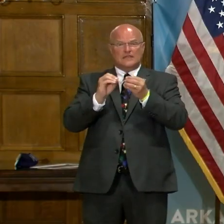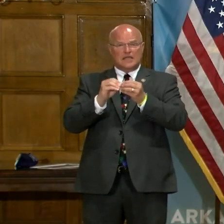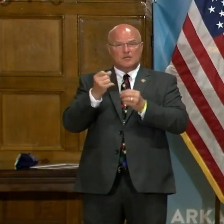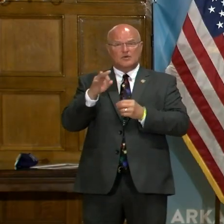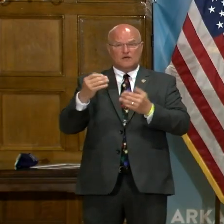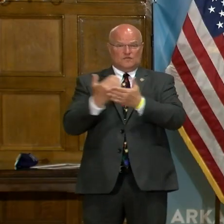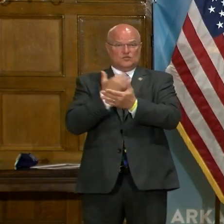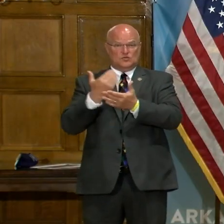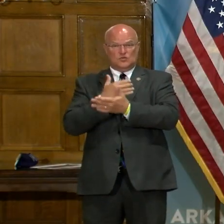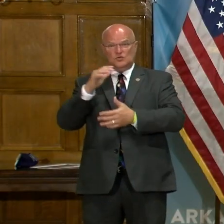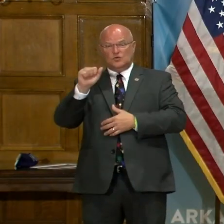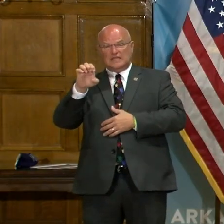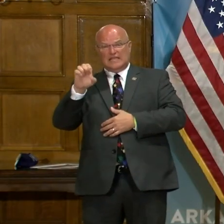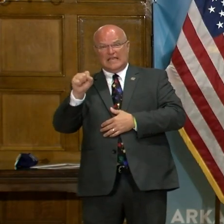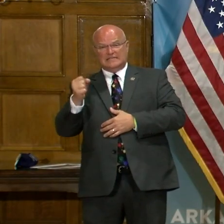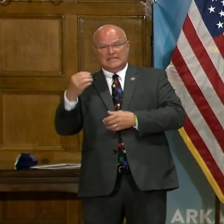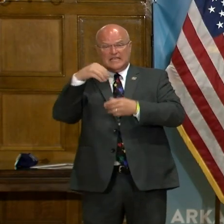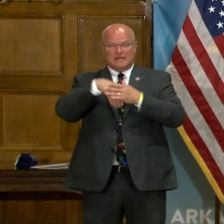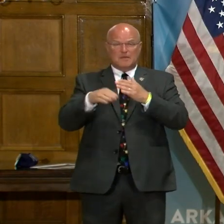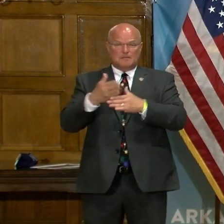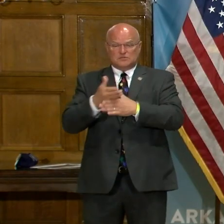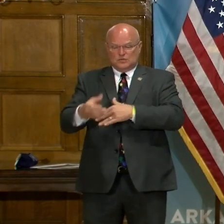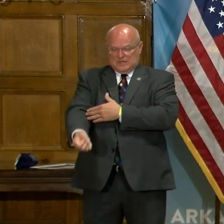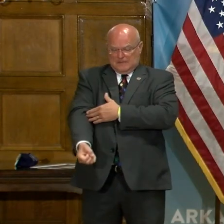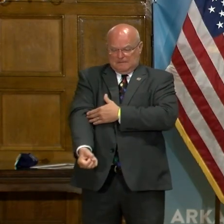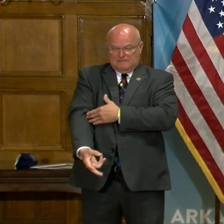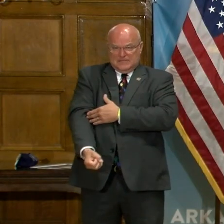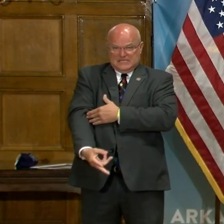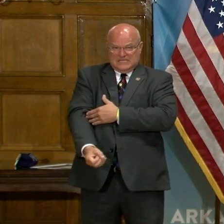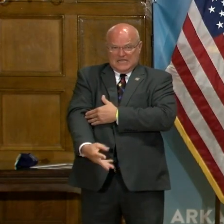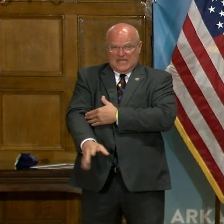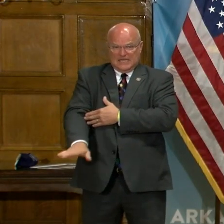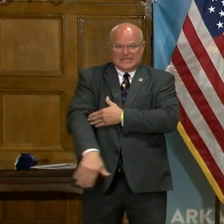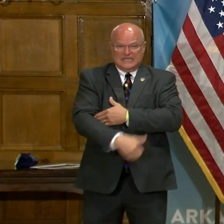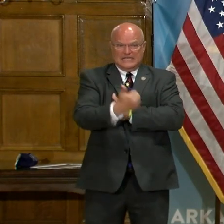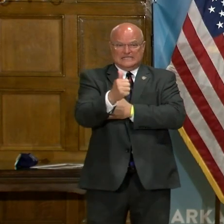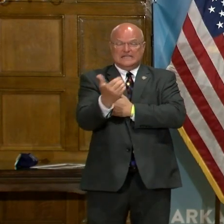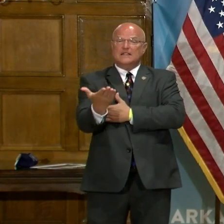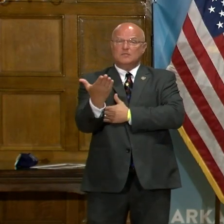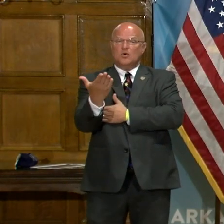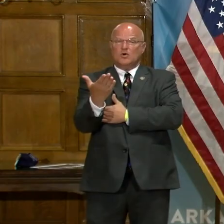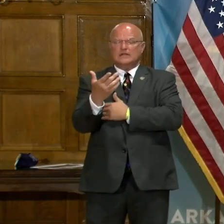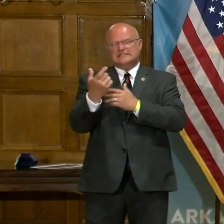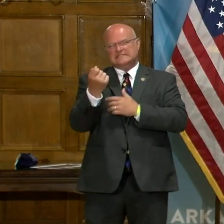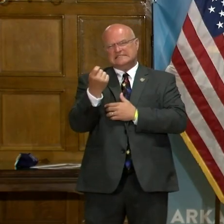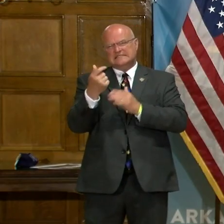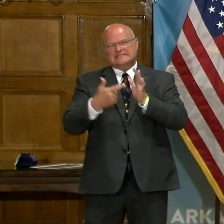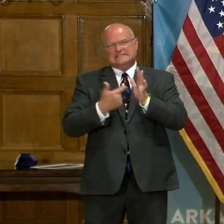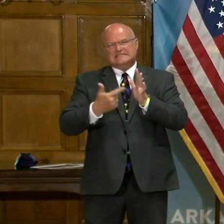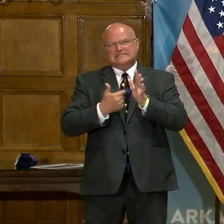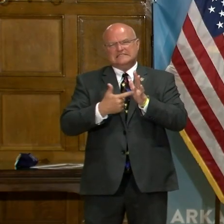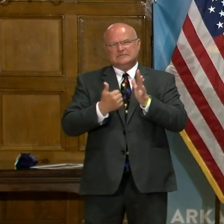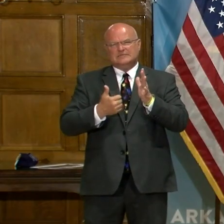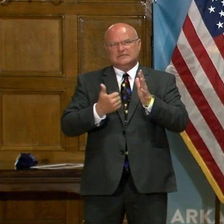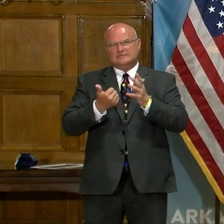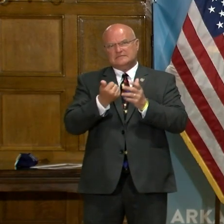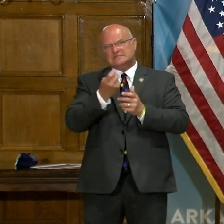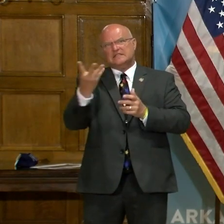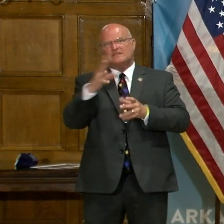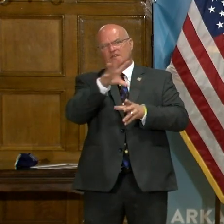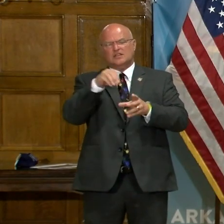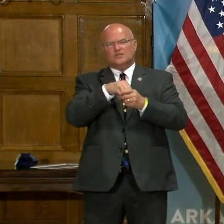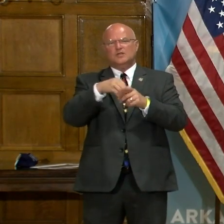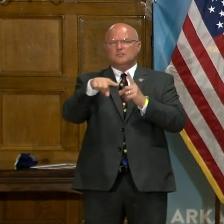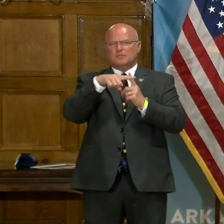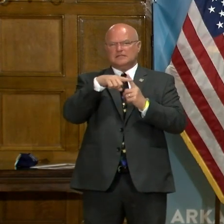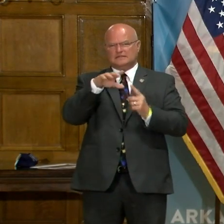of new cases that come in between midnight and 10 a.m. Can sometimes be quite a few,